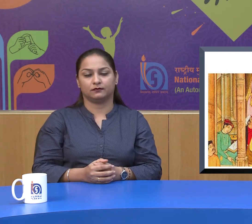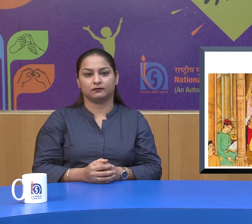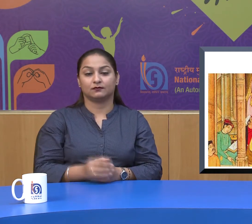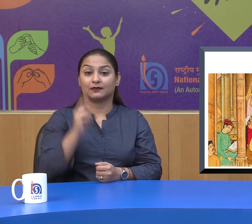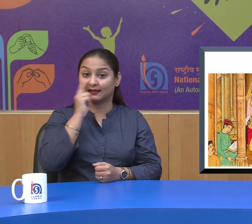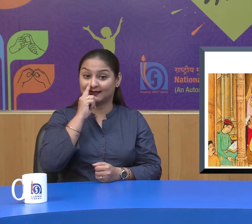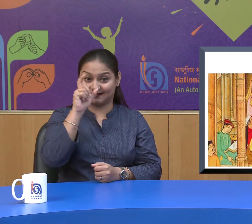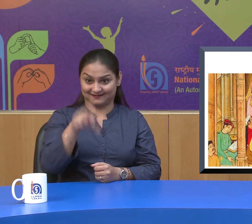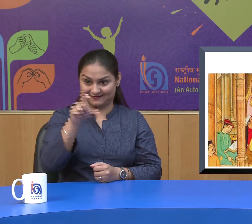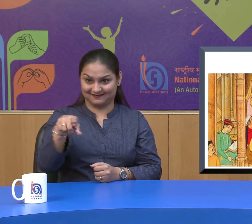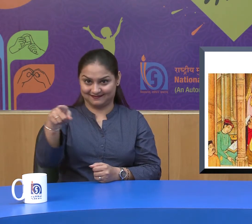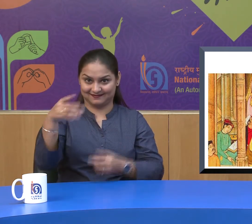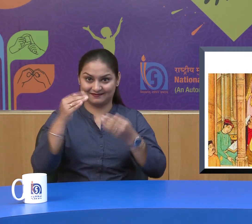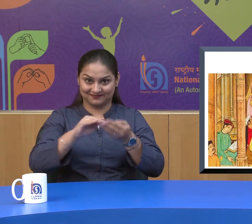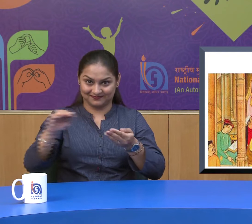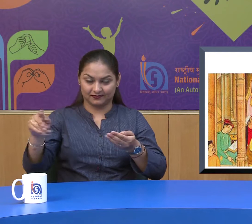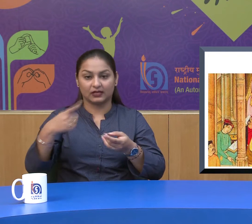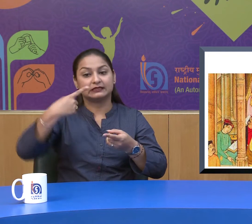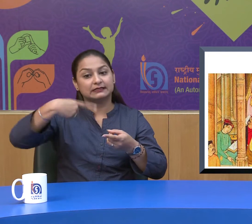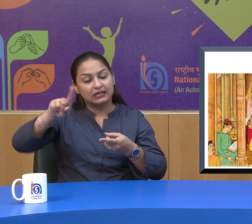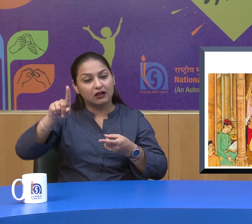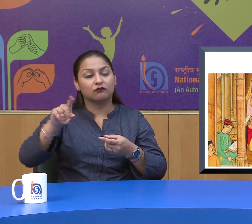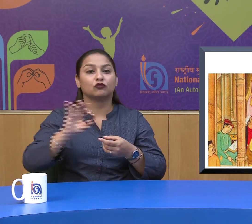Girls seldom went to school.